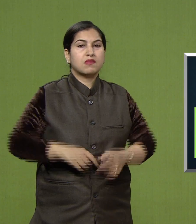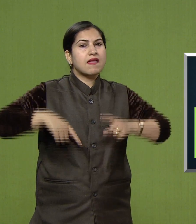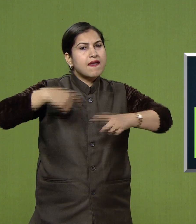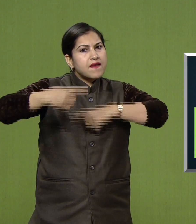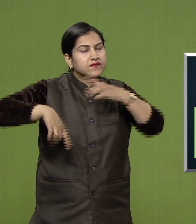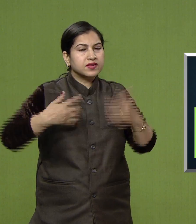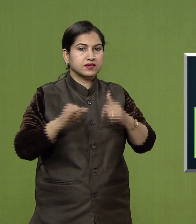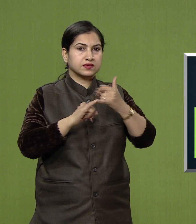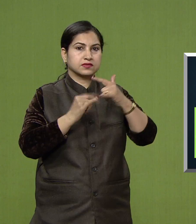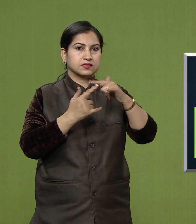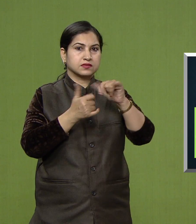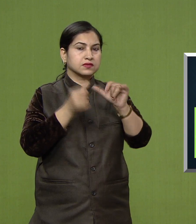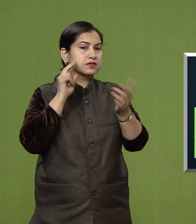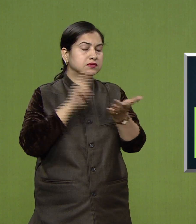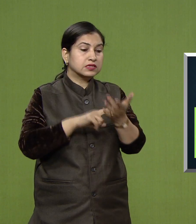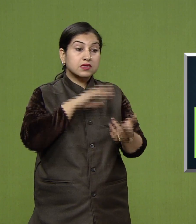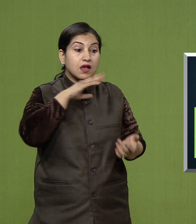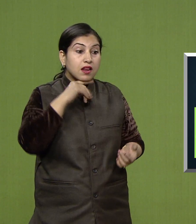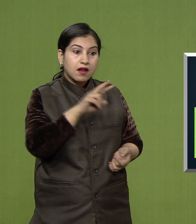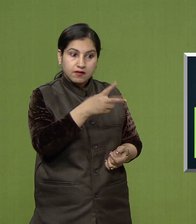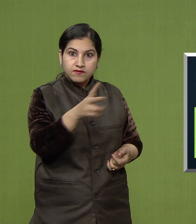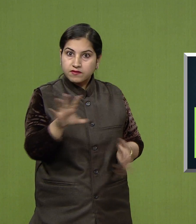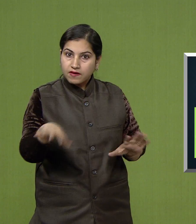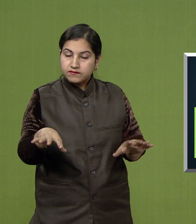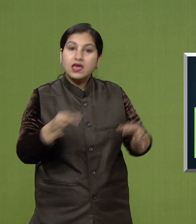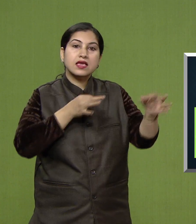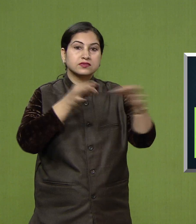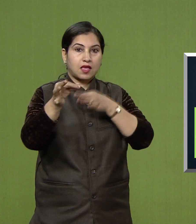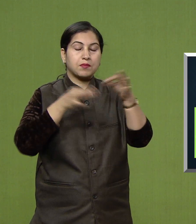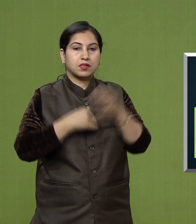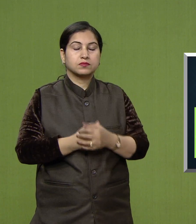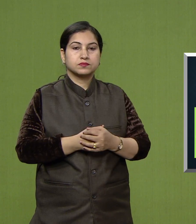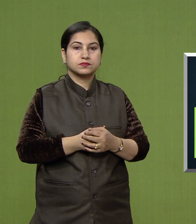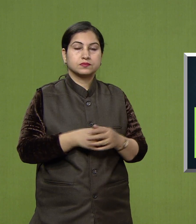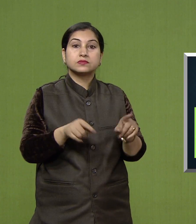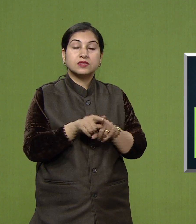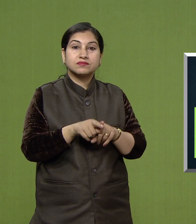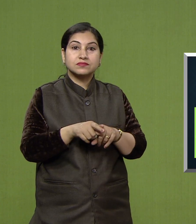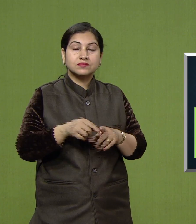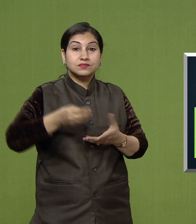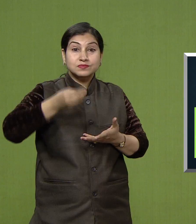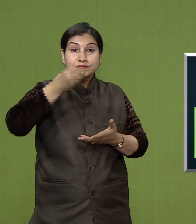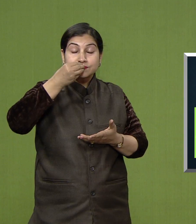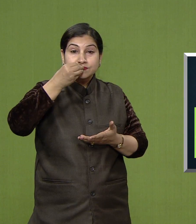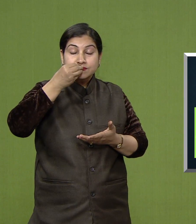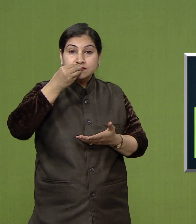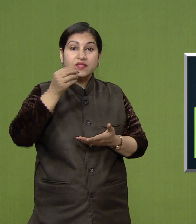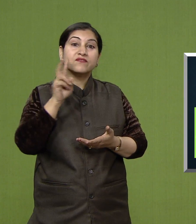Every stain has a specific color. For example, the color of curry or pickle stain